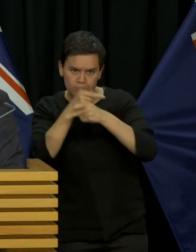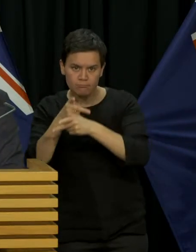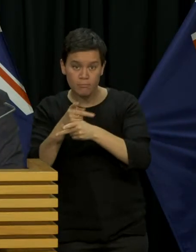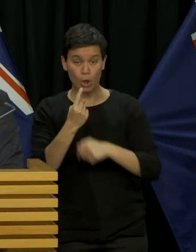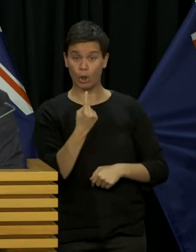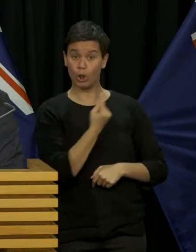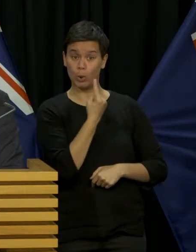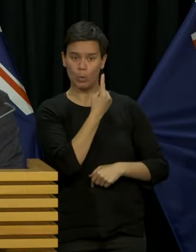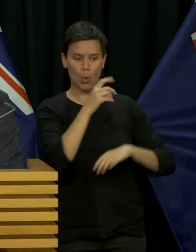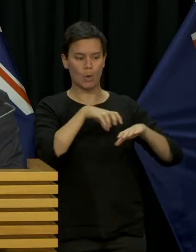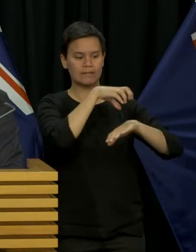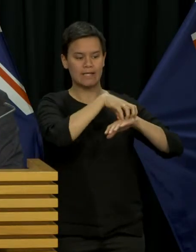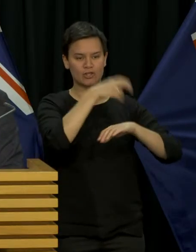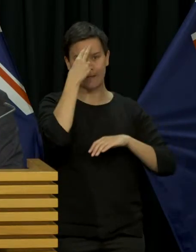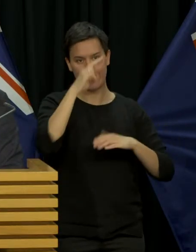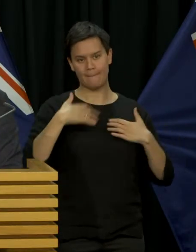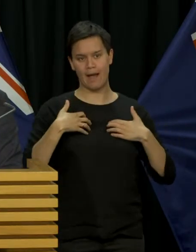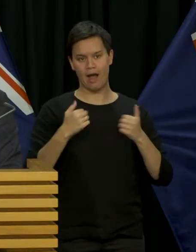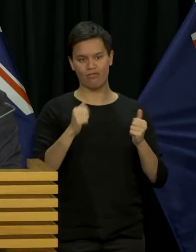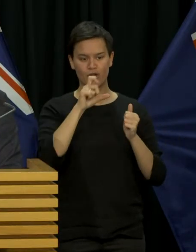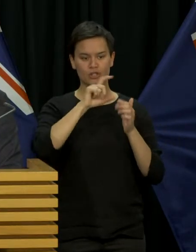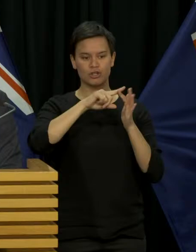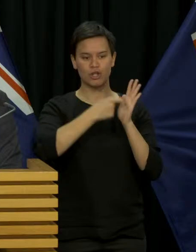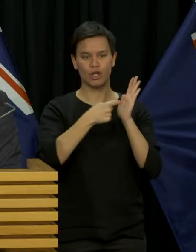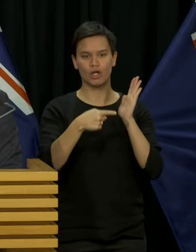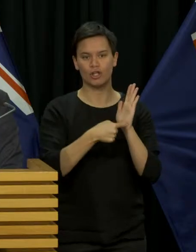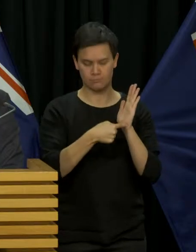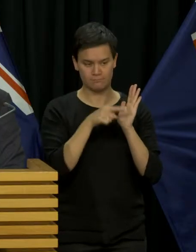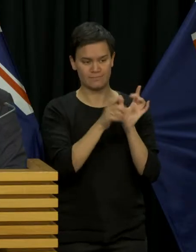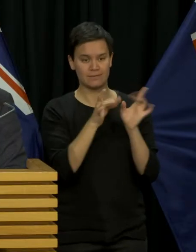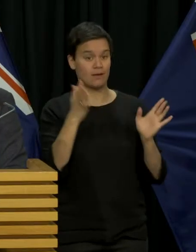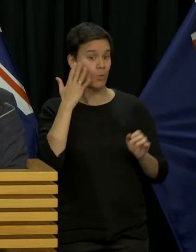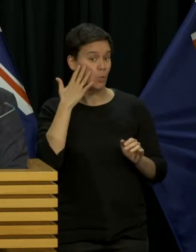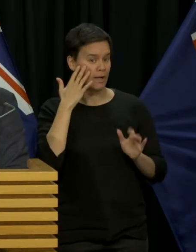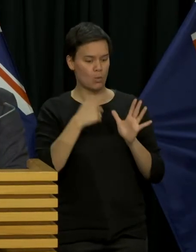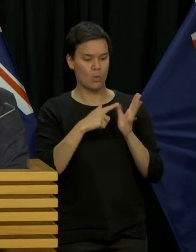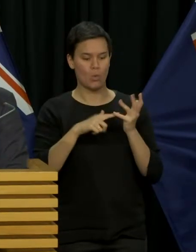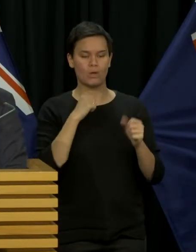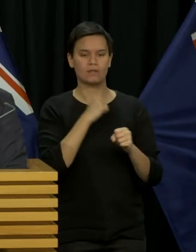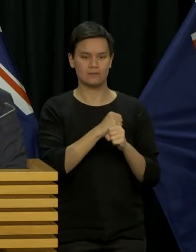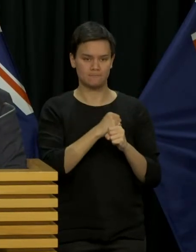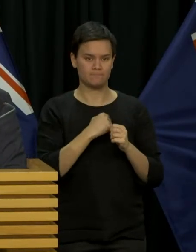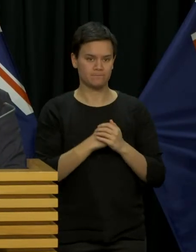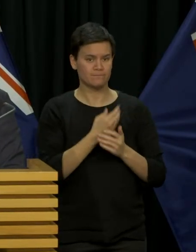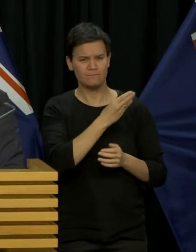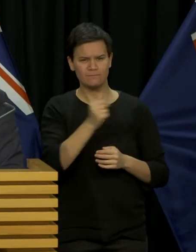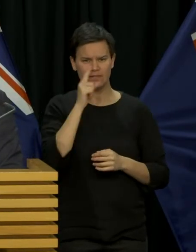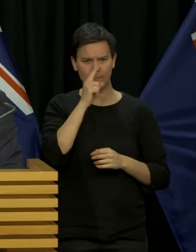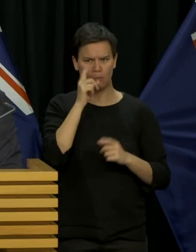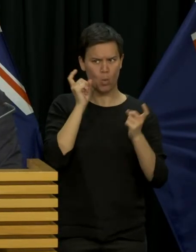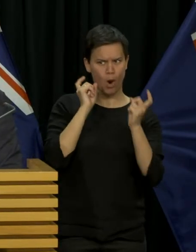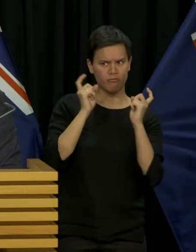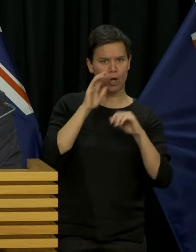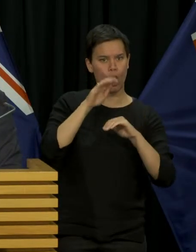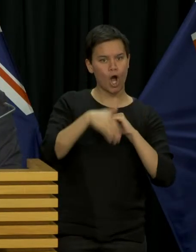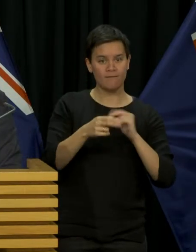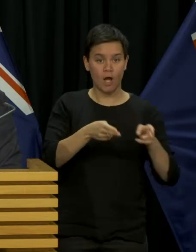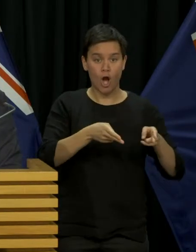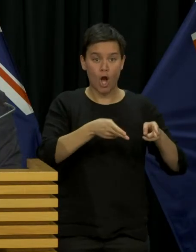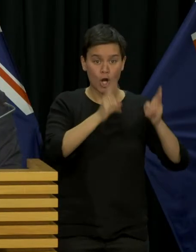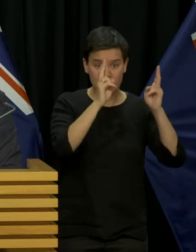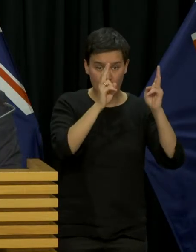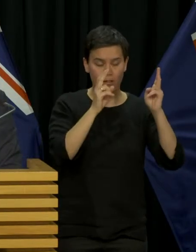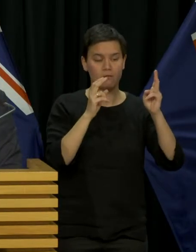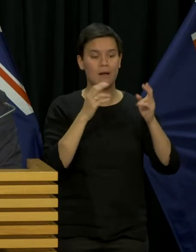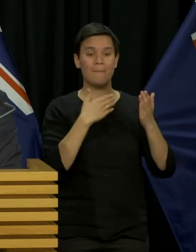begin in August. Questions have been particularly raised about the risk to nurses working in managed isolation and